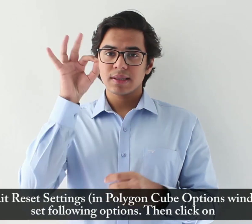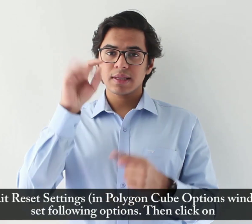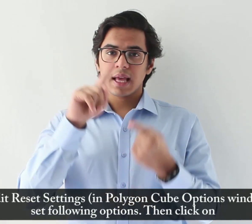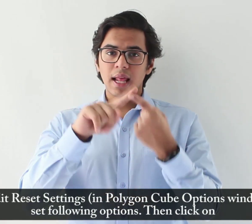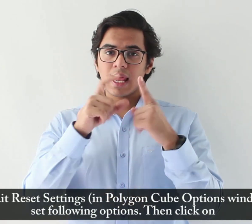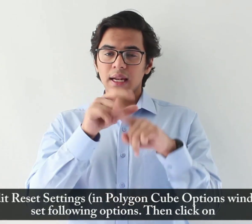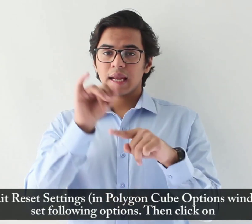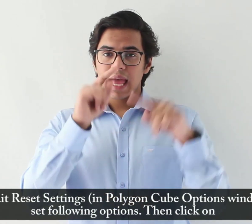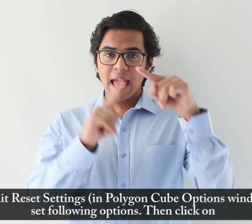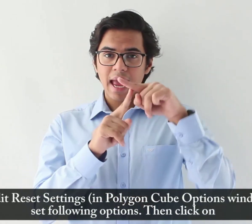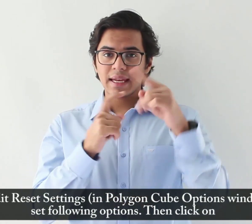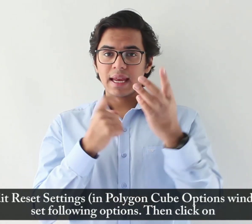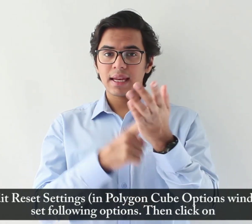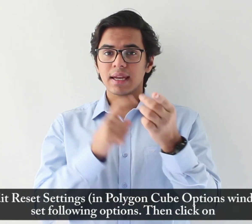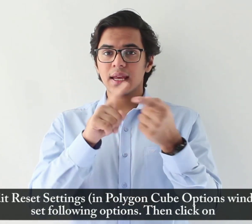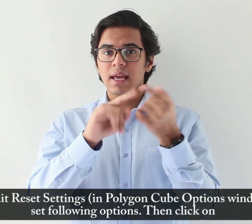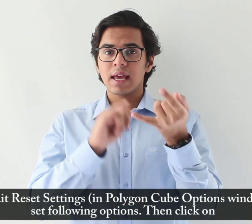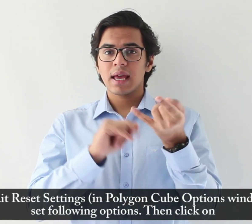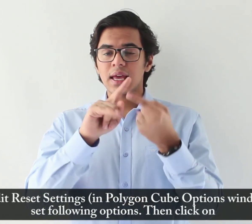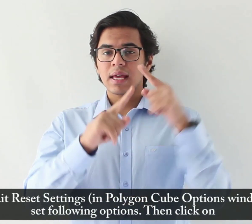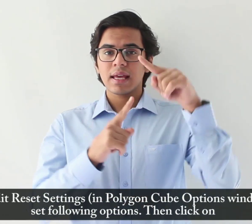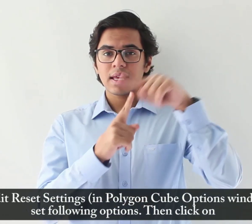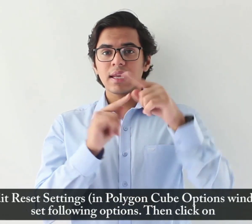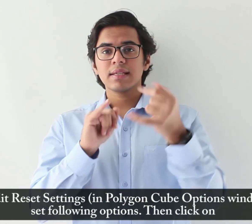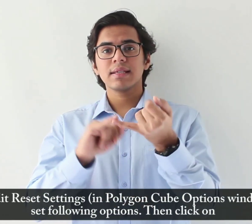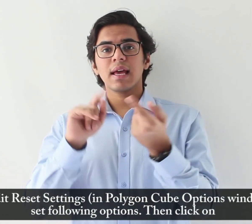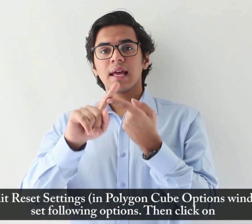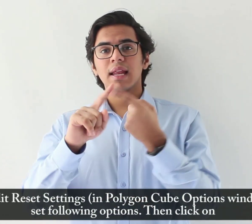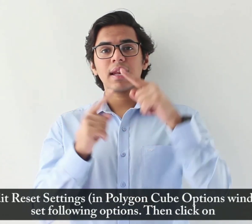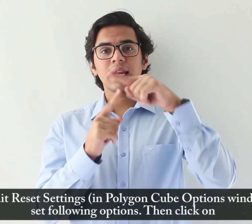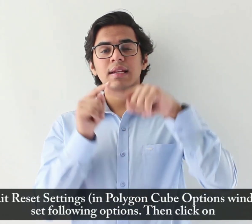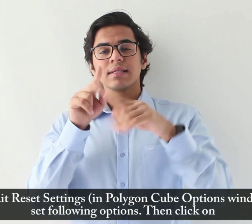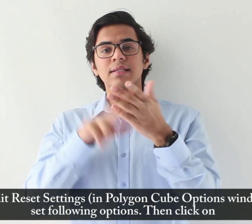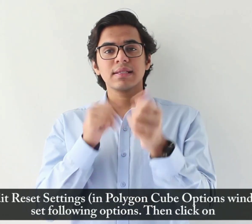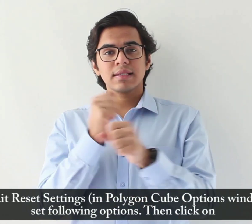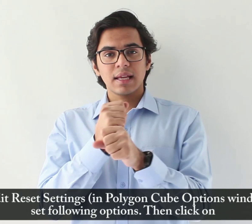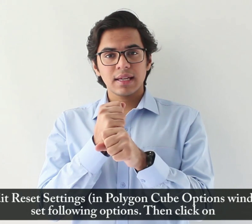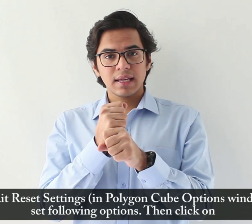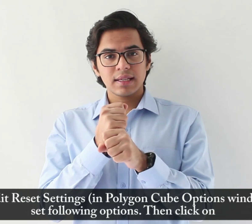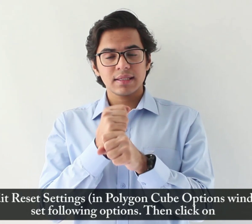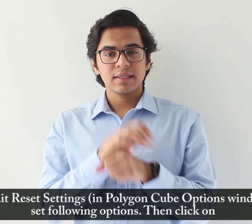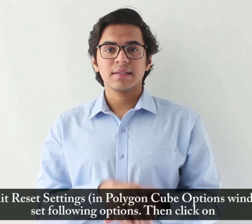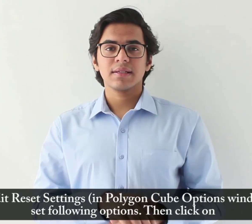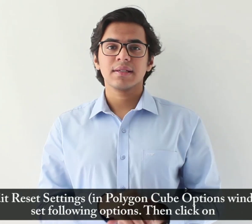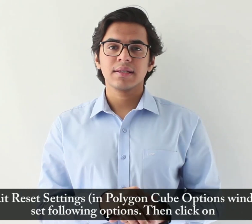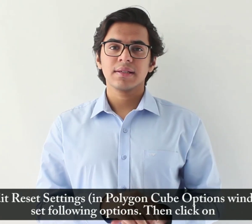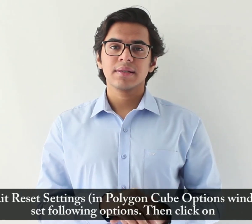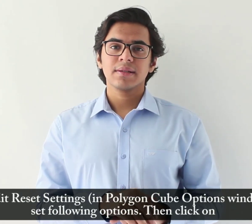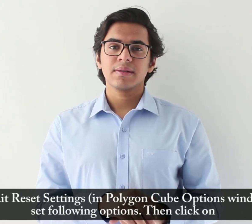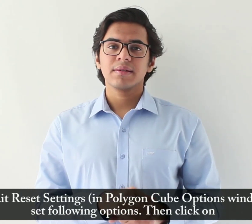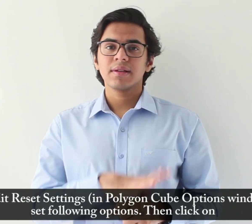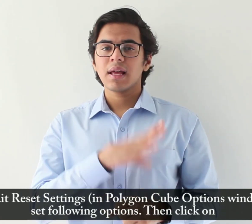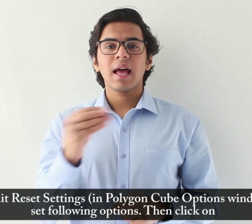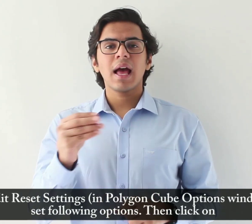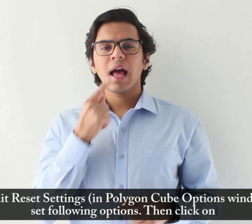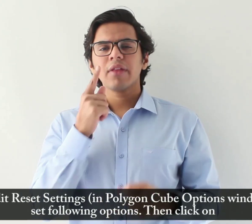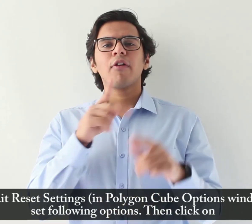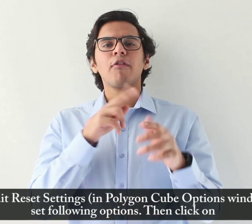Select Edit Reset Settings in Polygon Cube Options window and set following options.